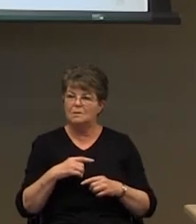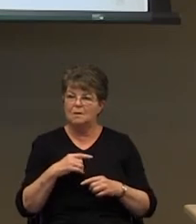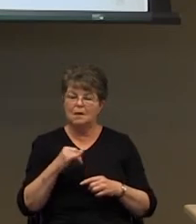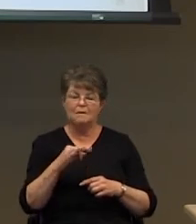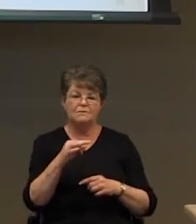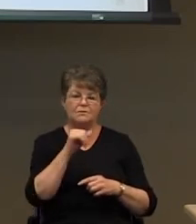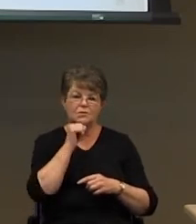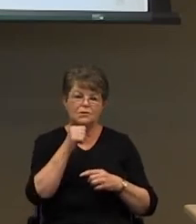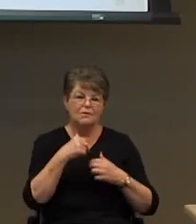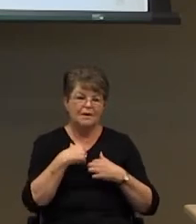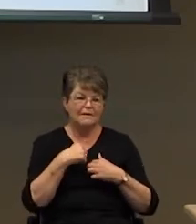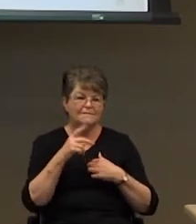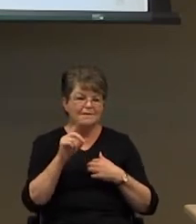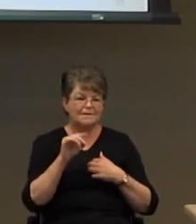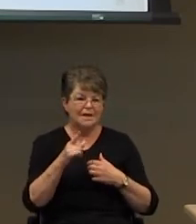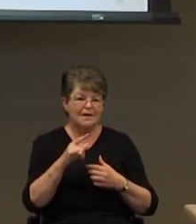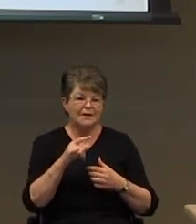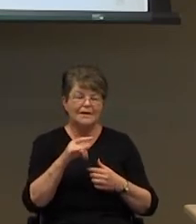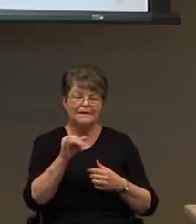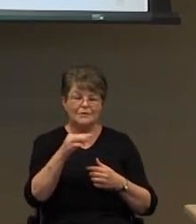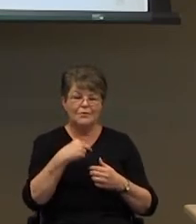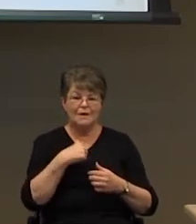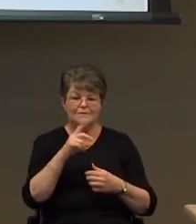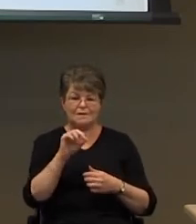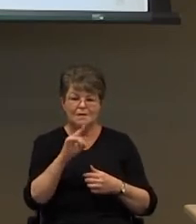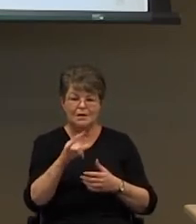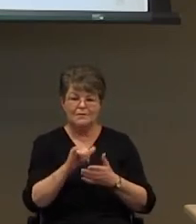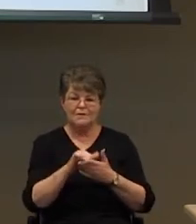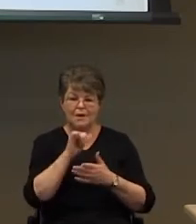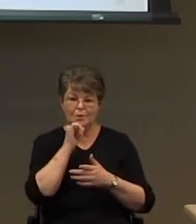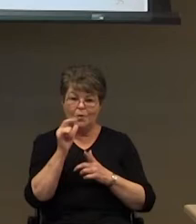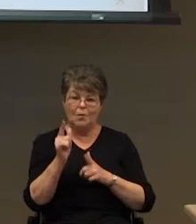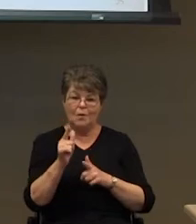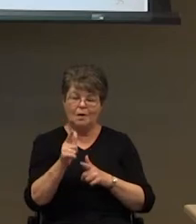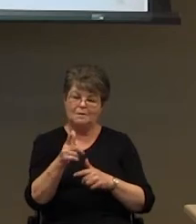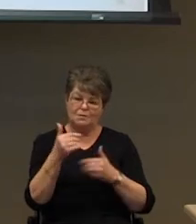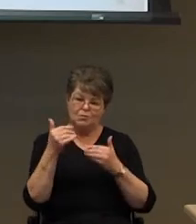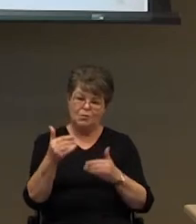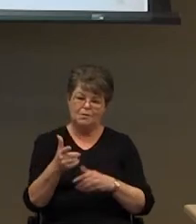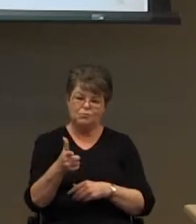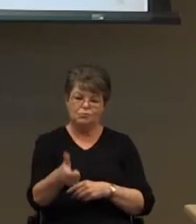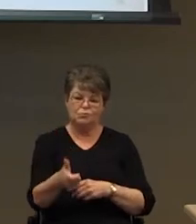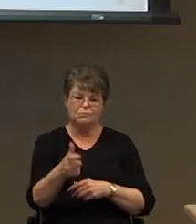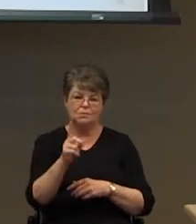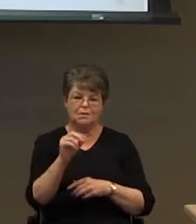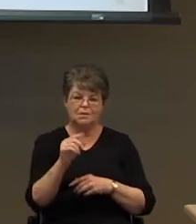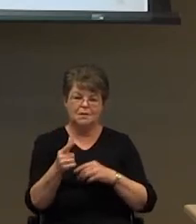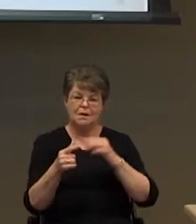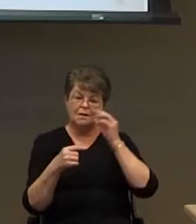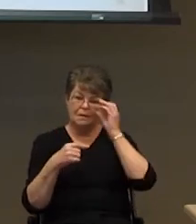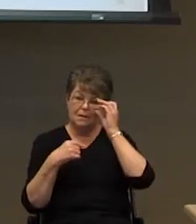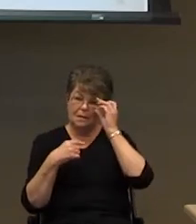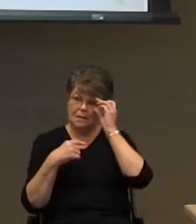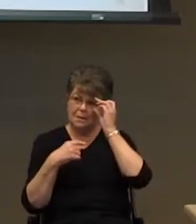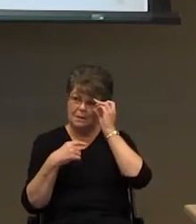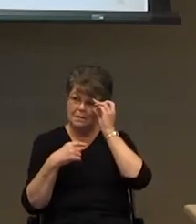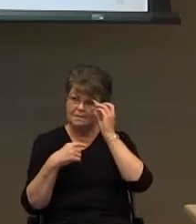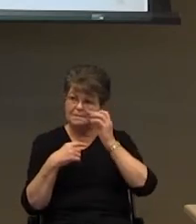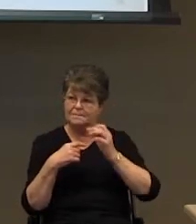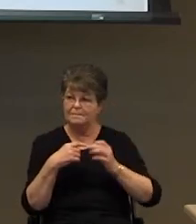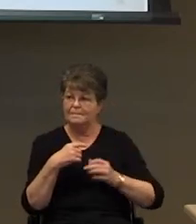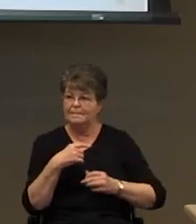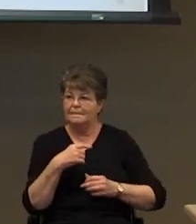him. So we need to take that step and move forward. I think we're messing around long enough without getting the results we